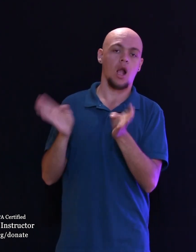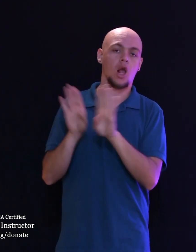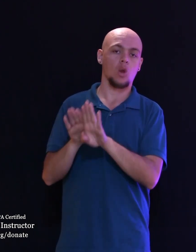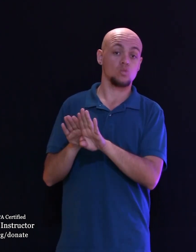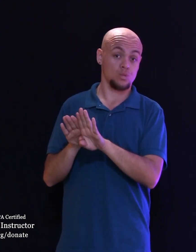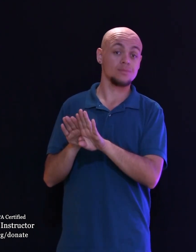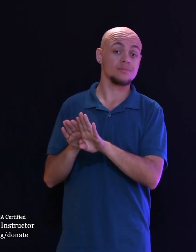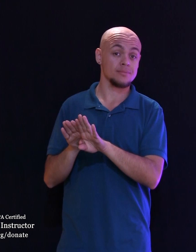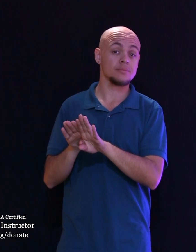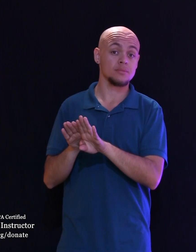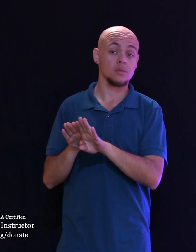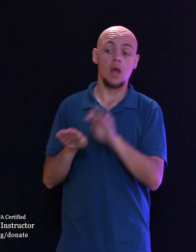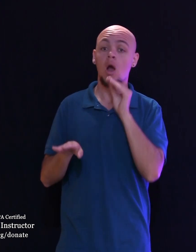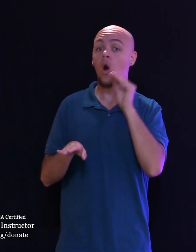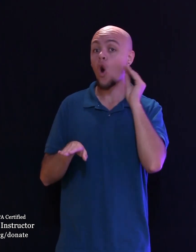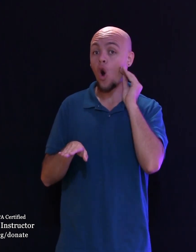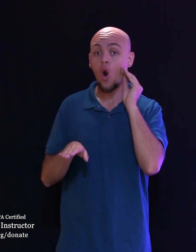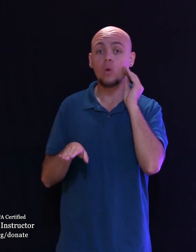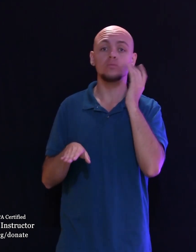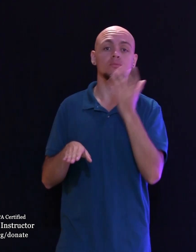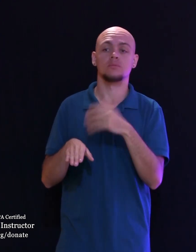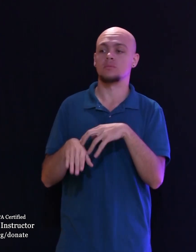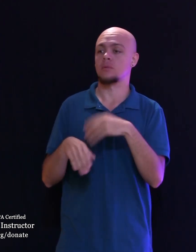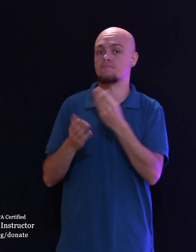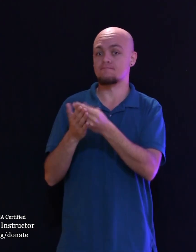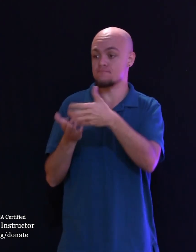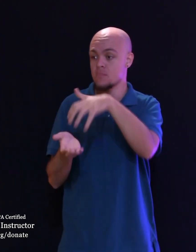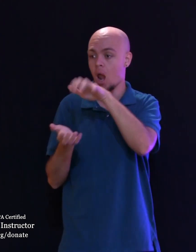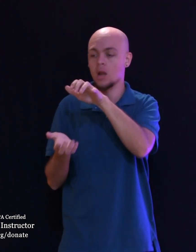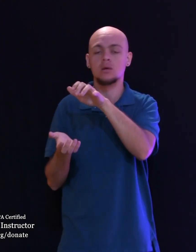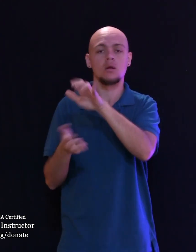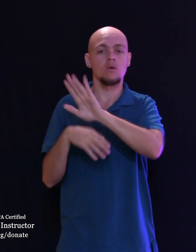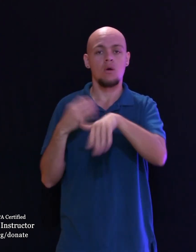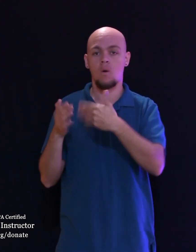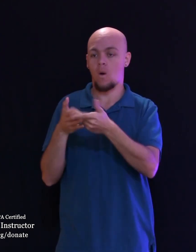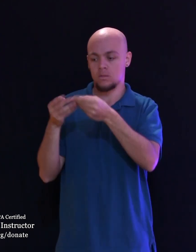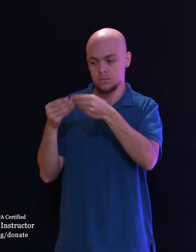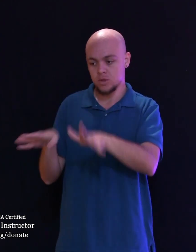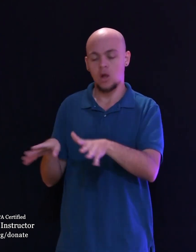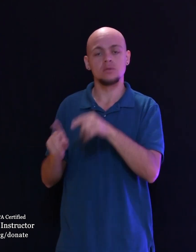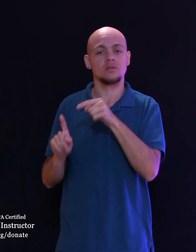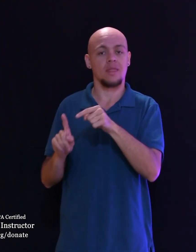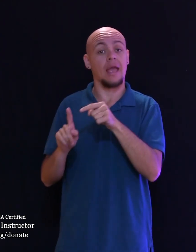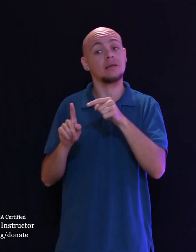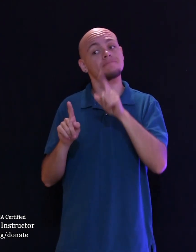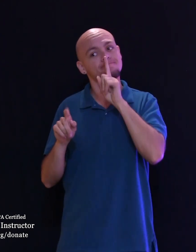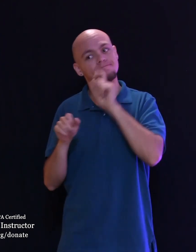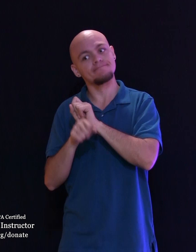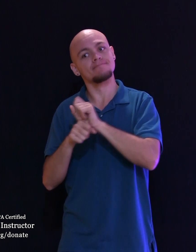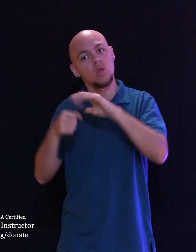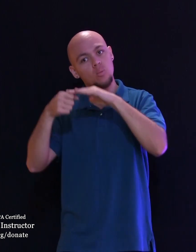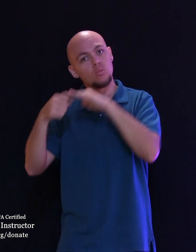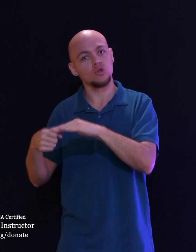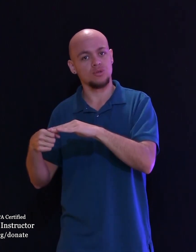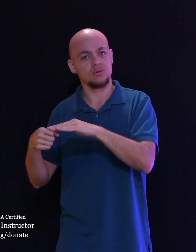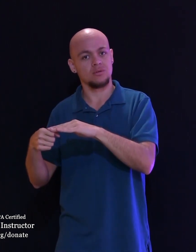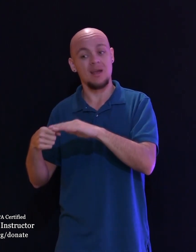were persecuted. See, those are the kinds of things that happen to persecuted people. And they accepted those consequences.